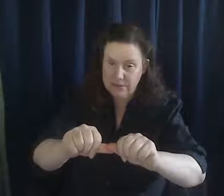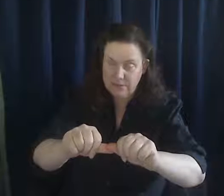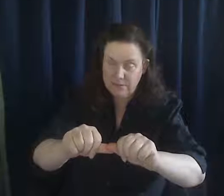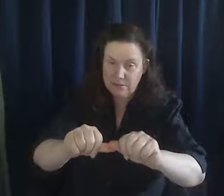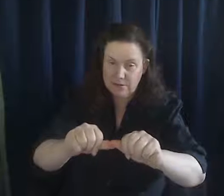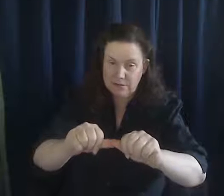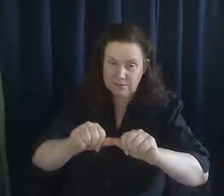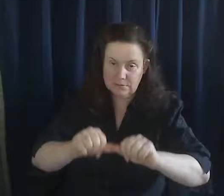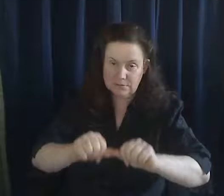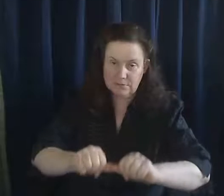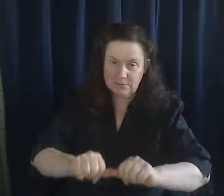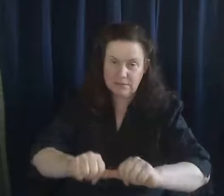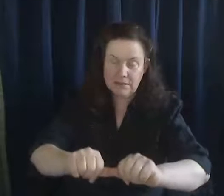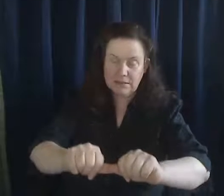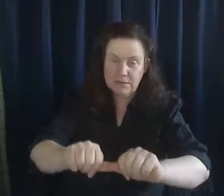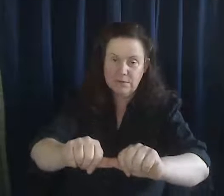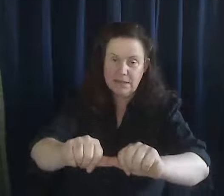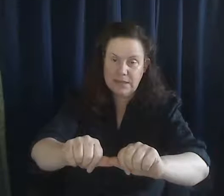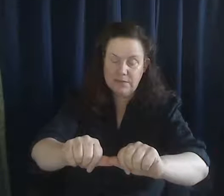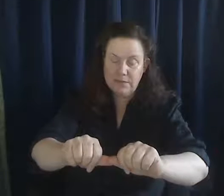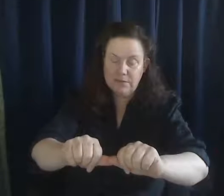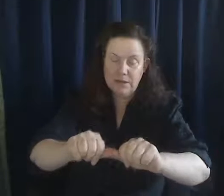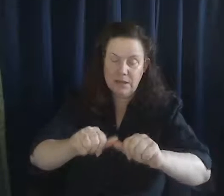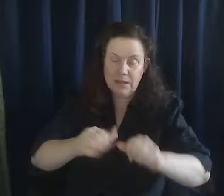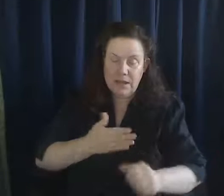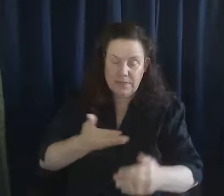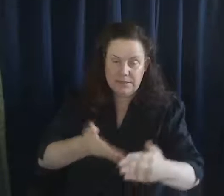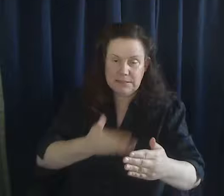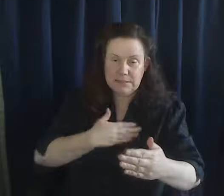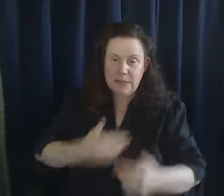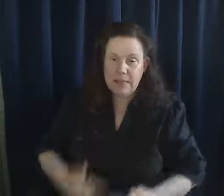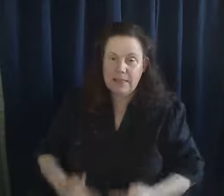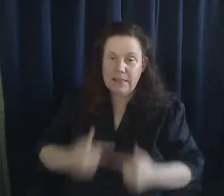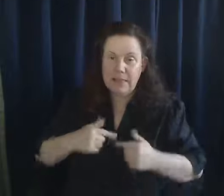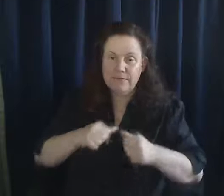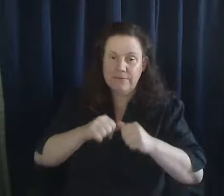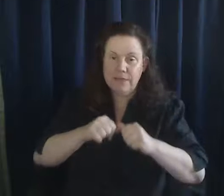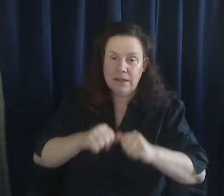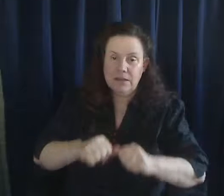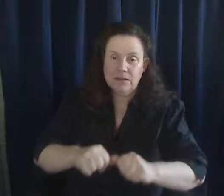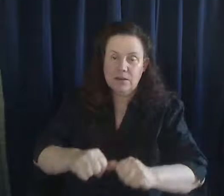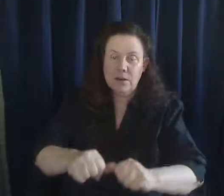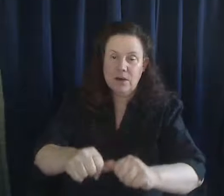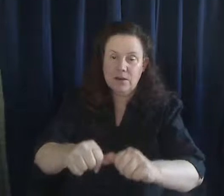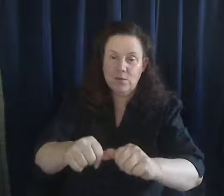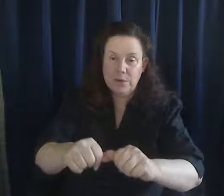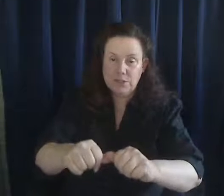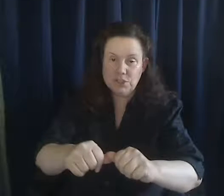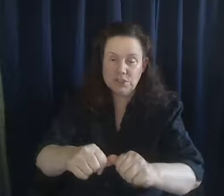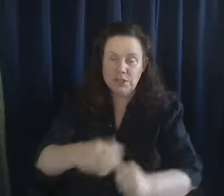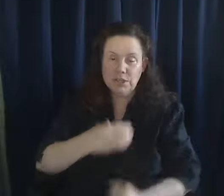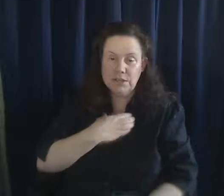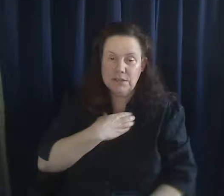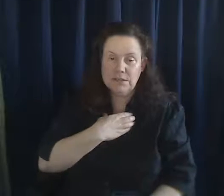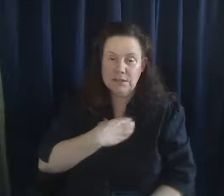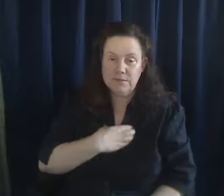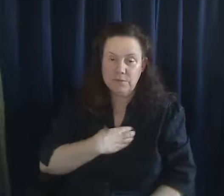that for, that love would last forever. This is my lifelong